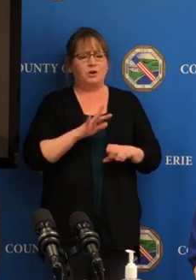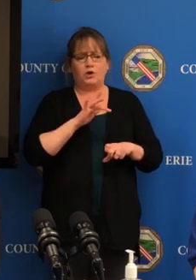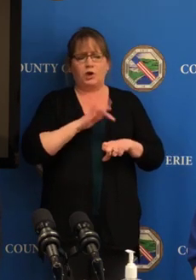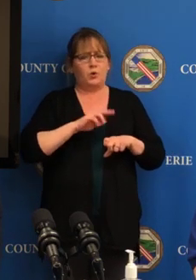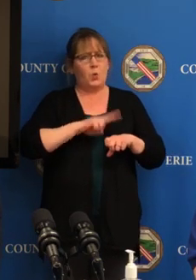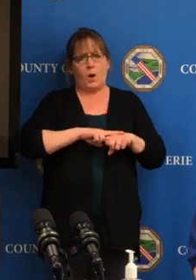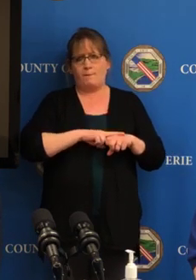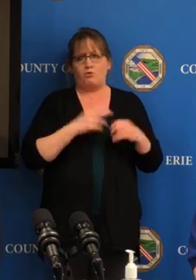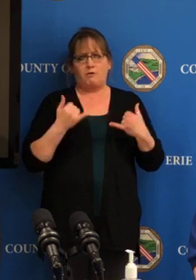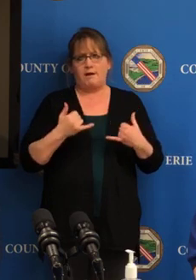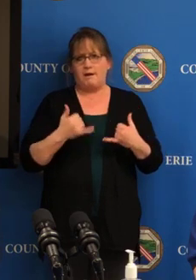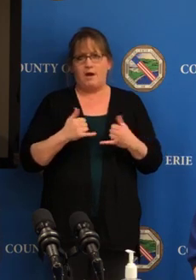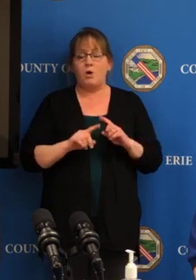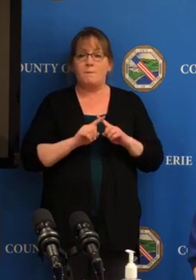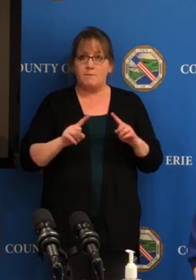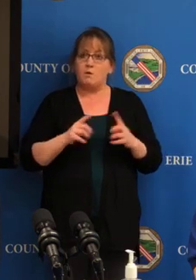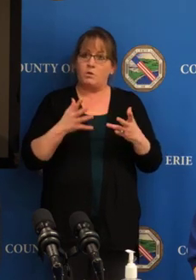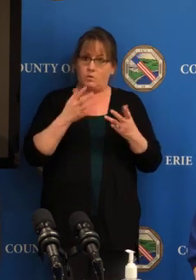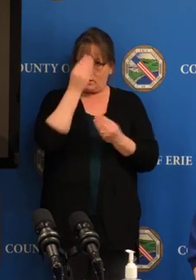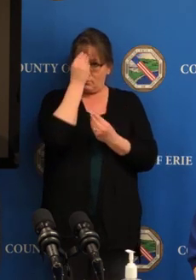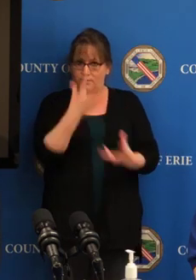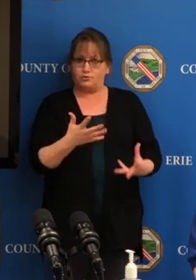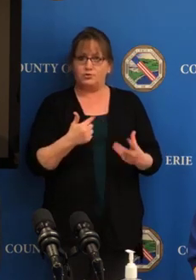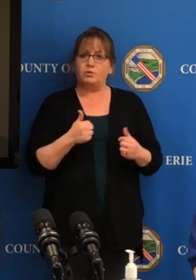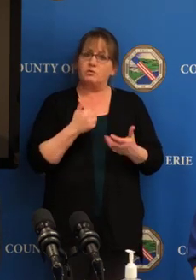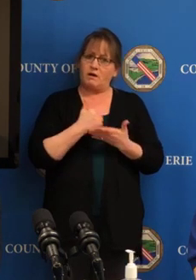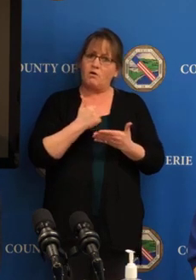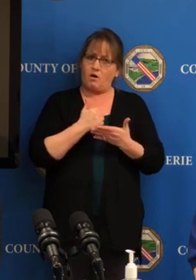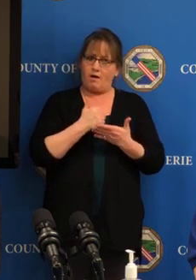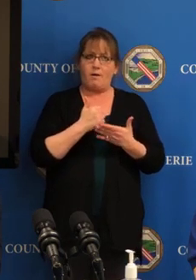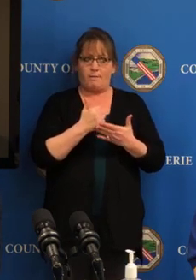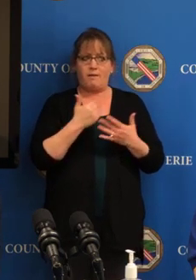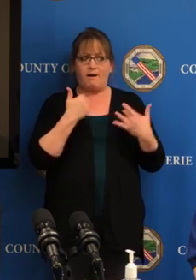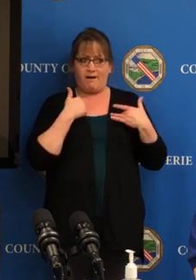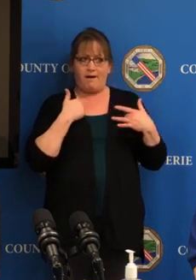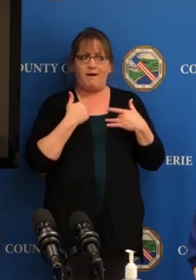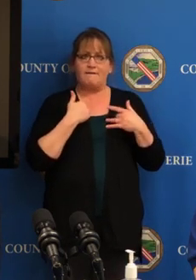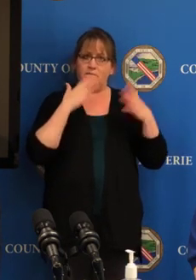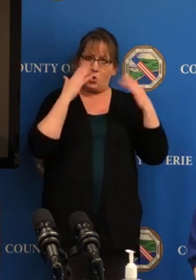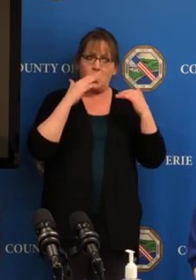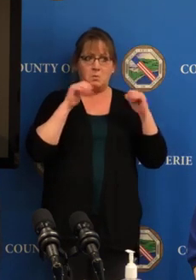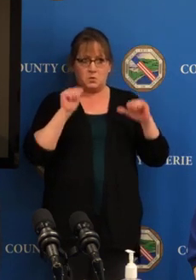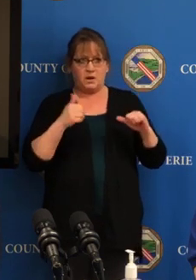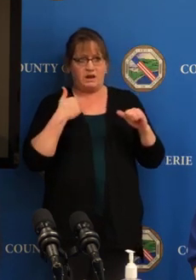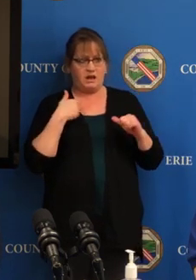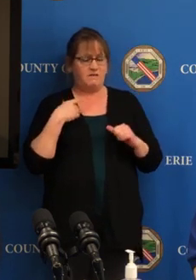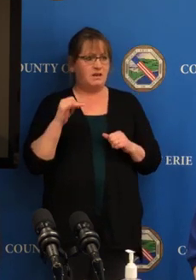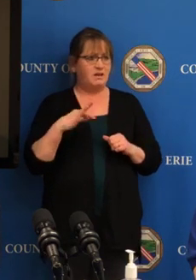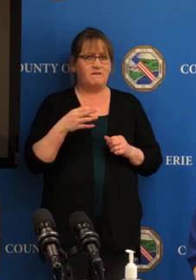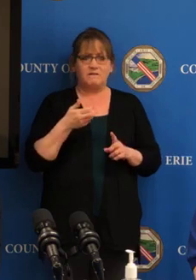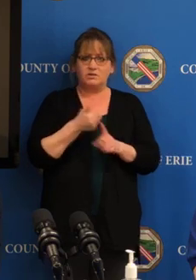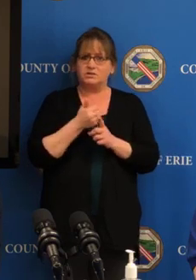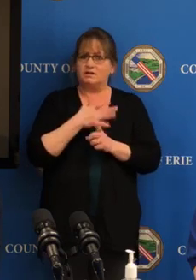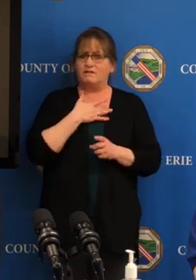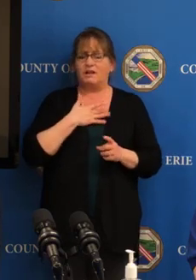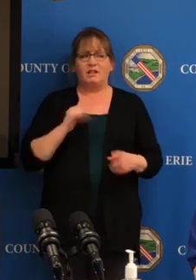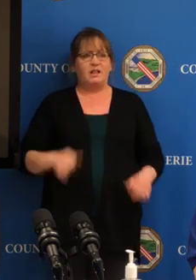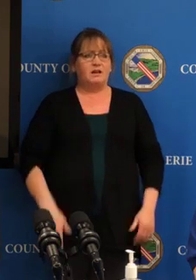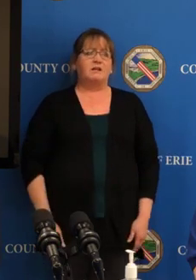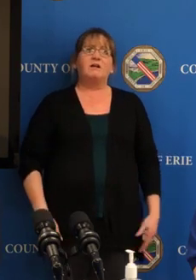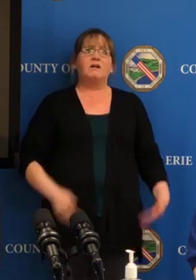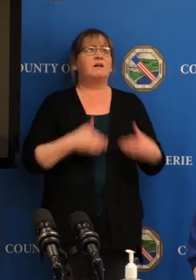point. But we want you to know that there's help out there. There's hope available. If you are feeling that you're on your last string,